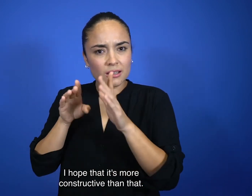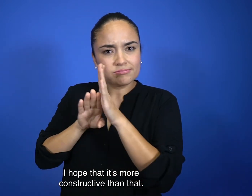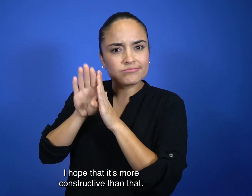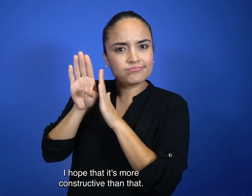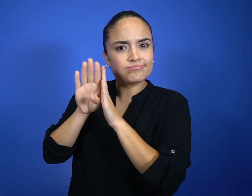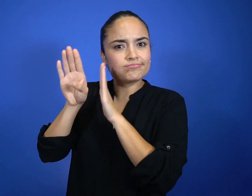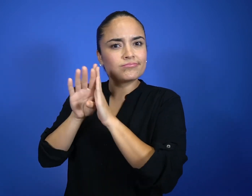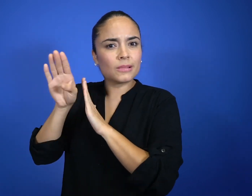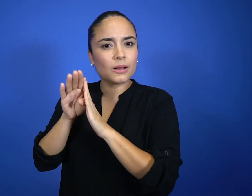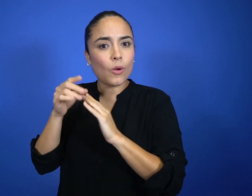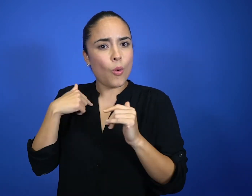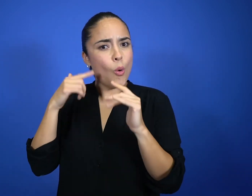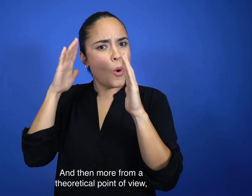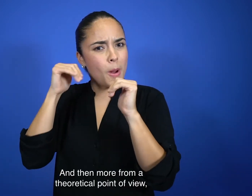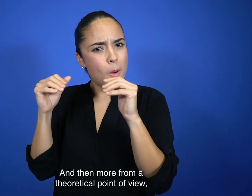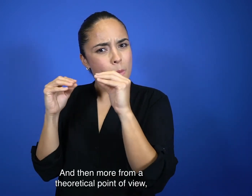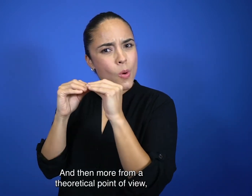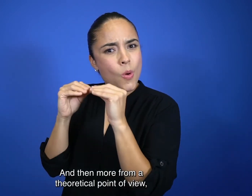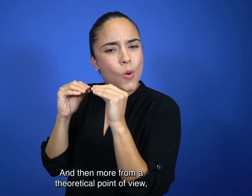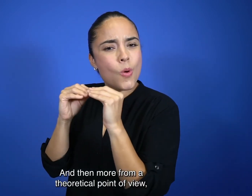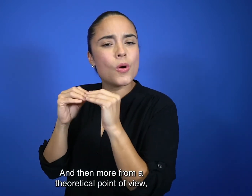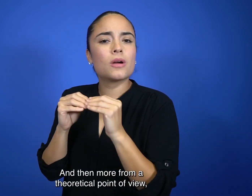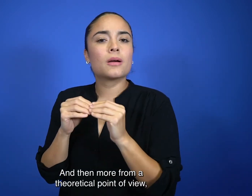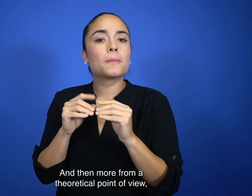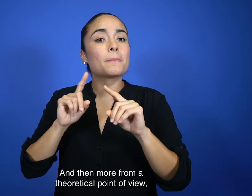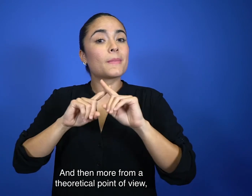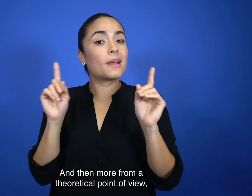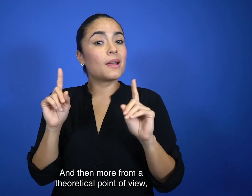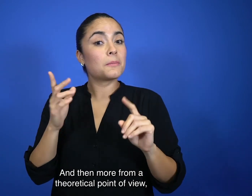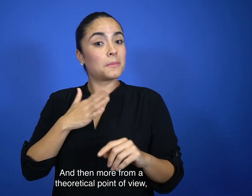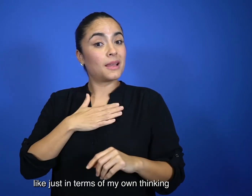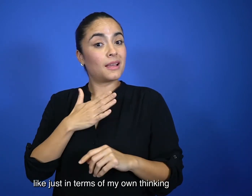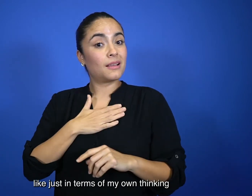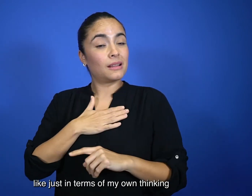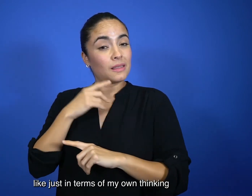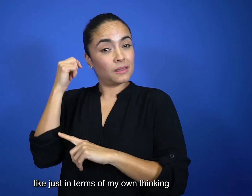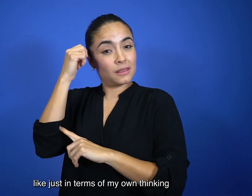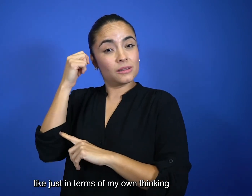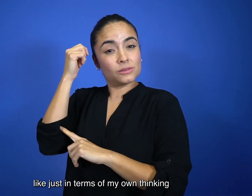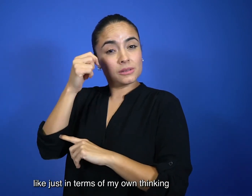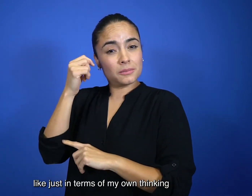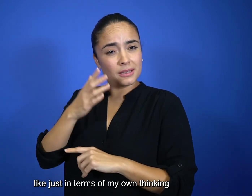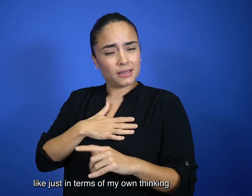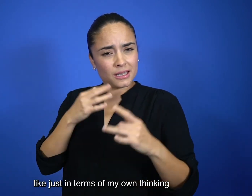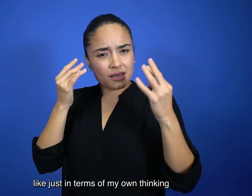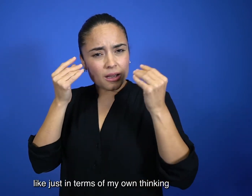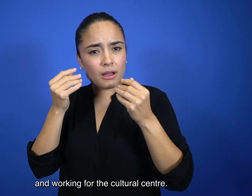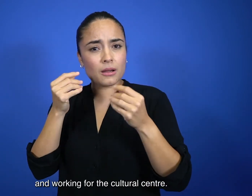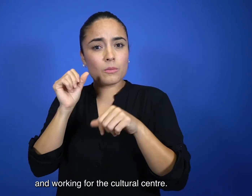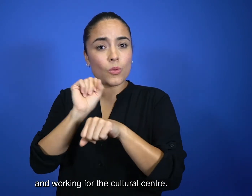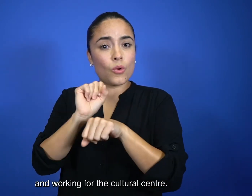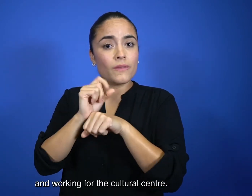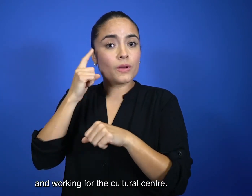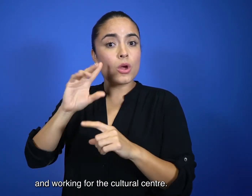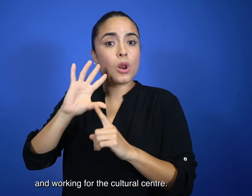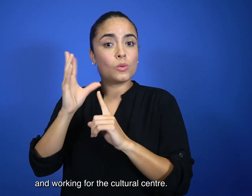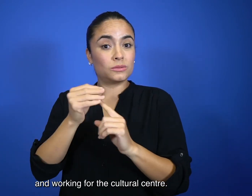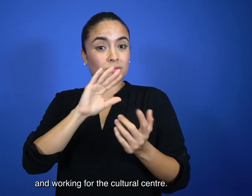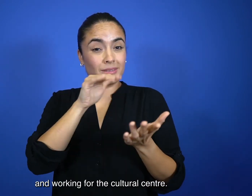that. And then more from a theoretical point of view, like just in terms of my own thinking and working for the Cultural